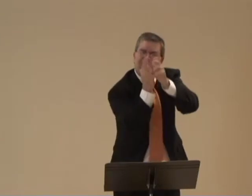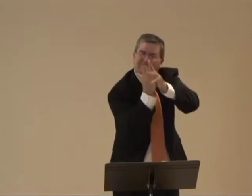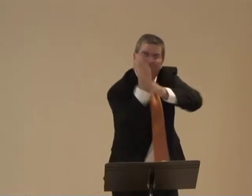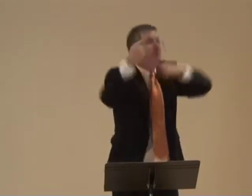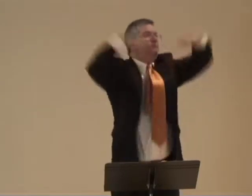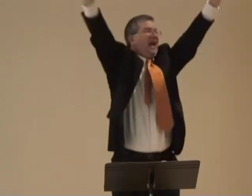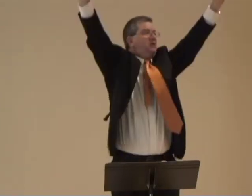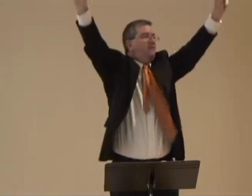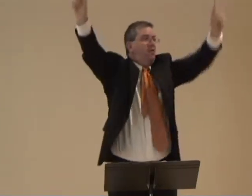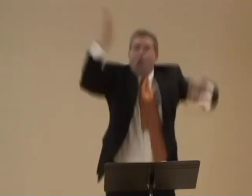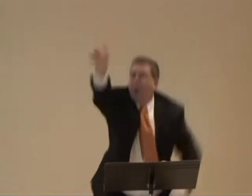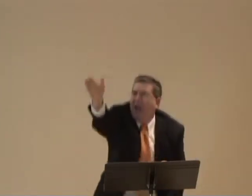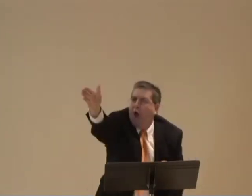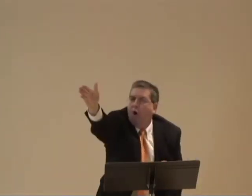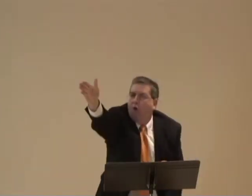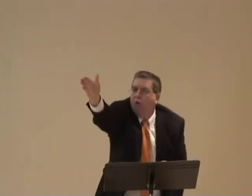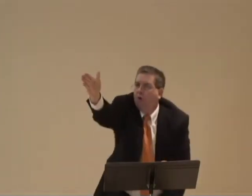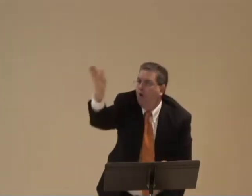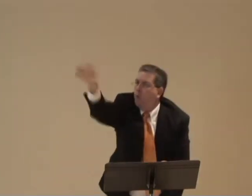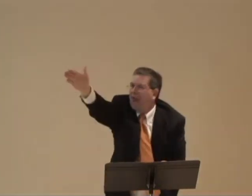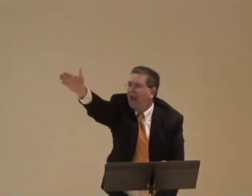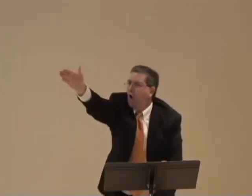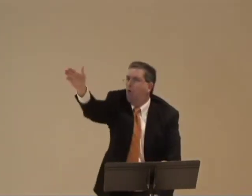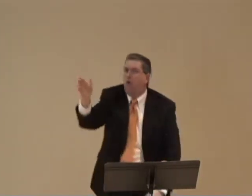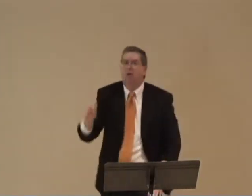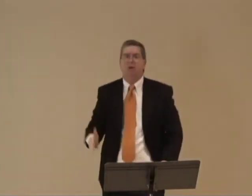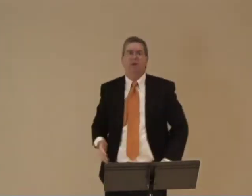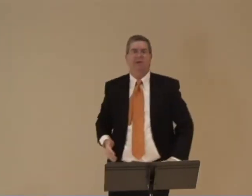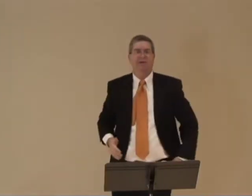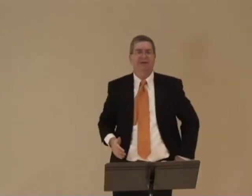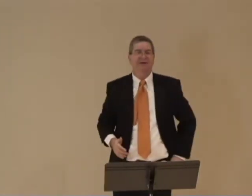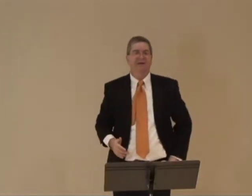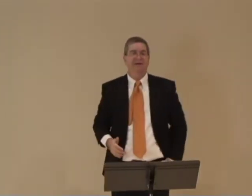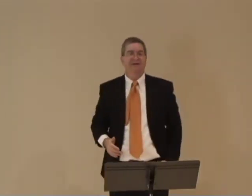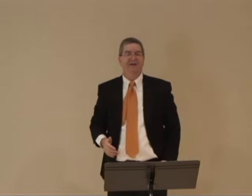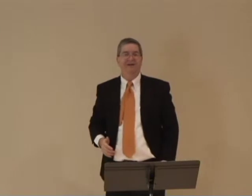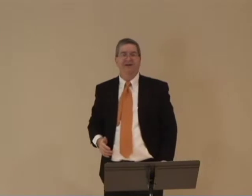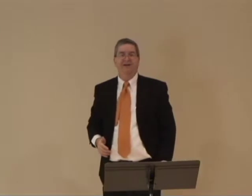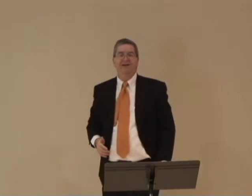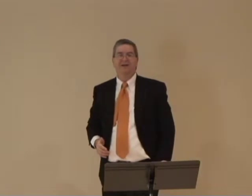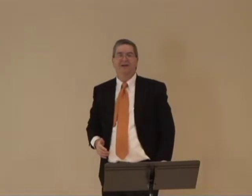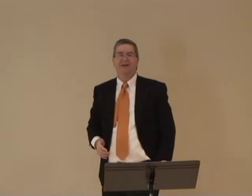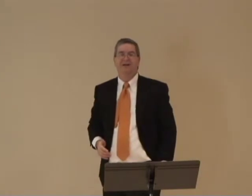face our challenges. God will take care of us. We must persevere.